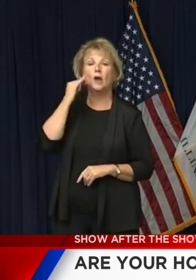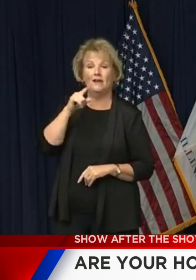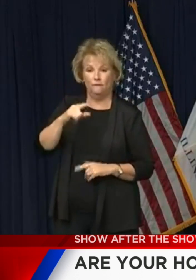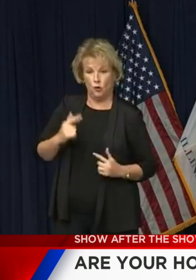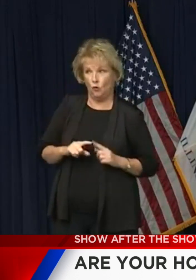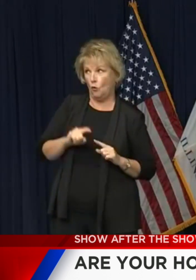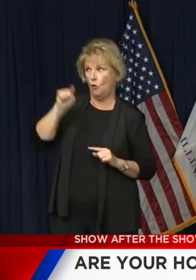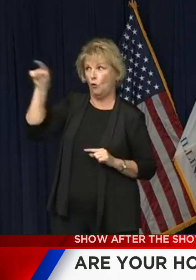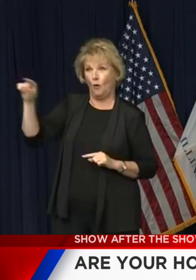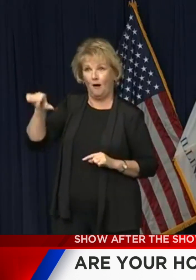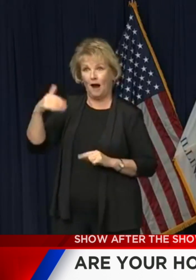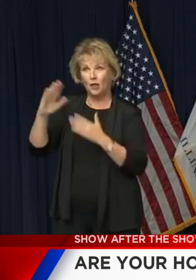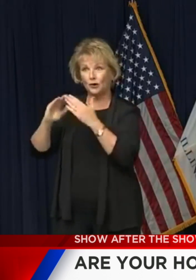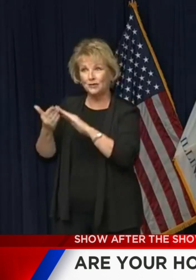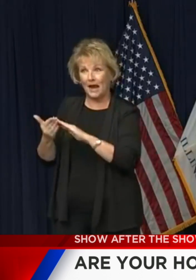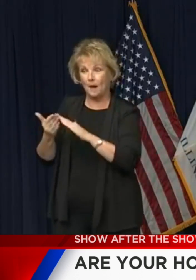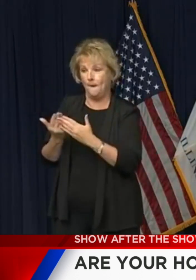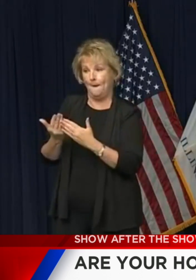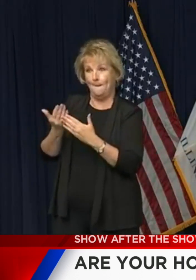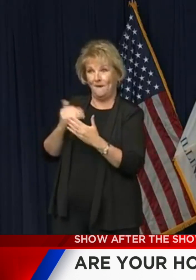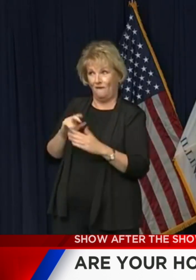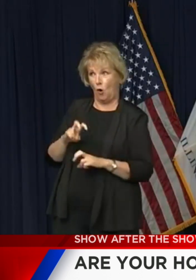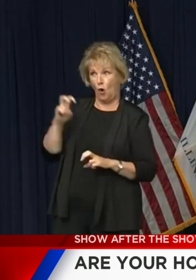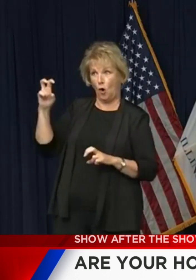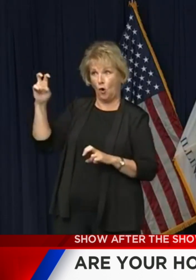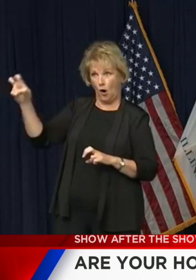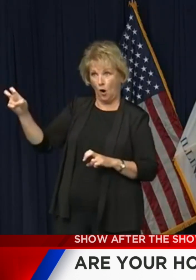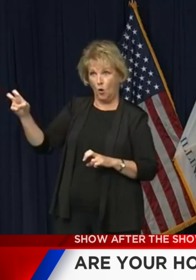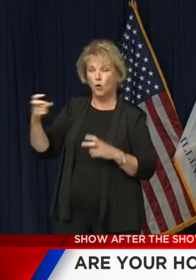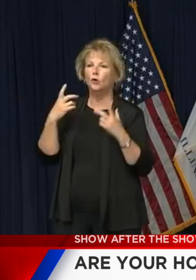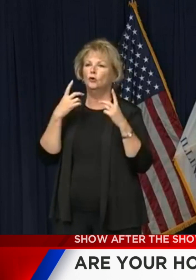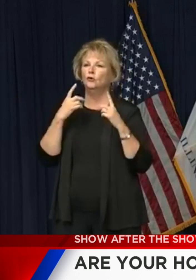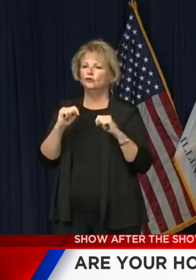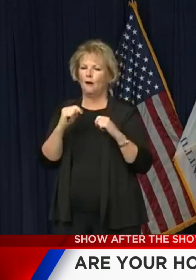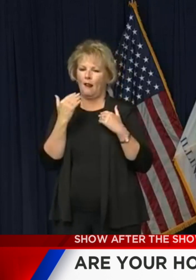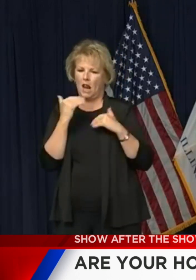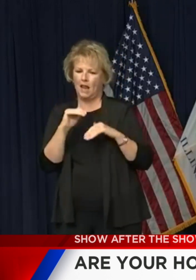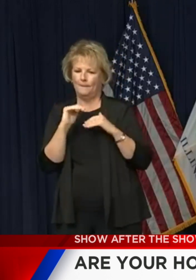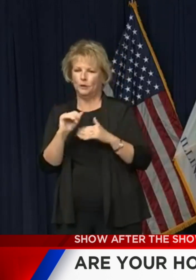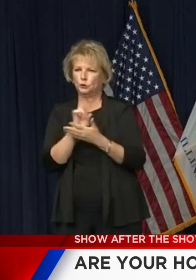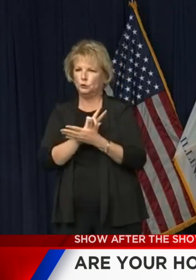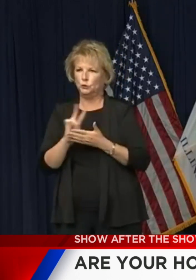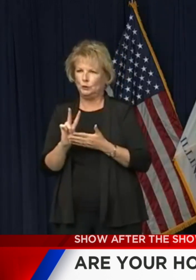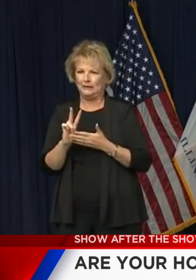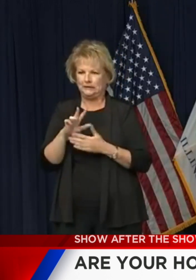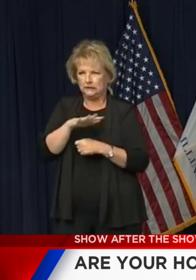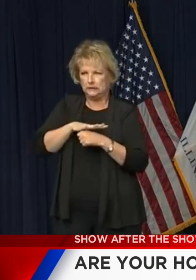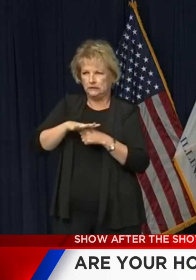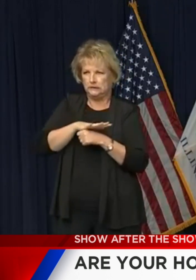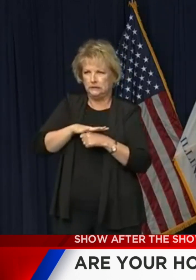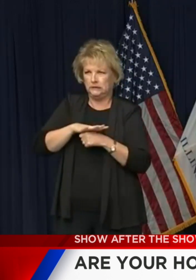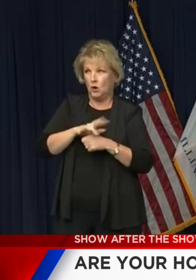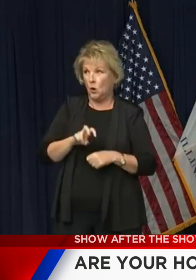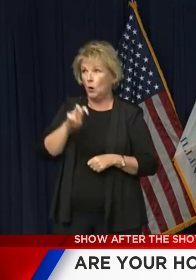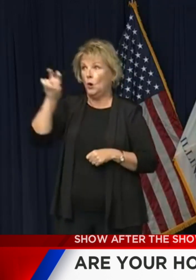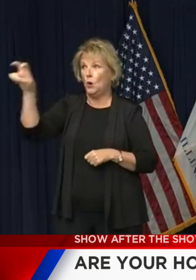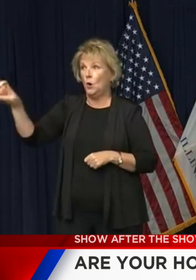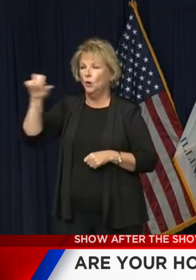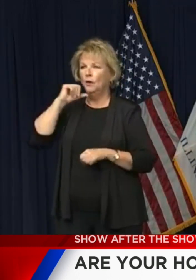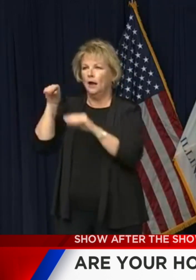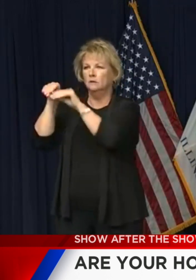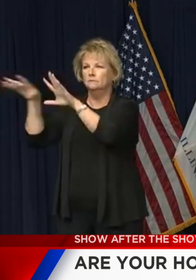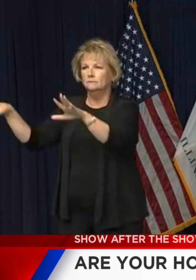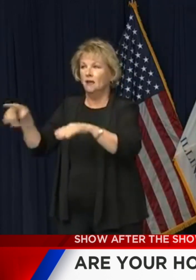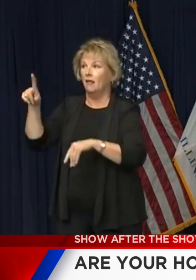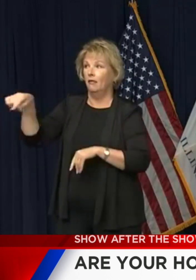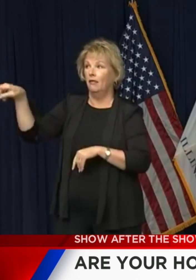out of town, try to see if you can limit your exposures in the preceding 2 weeks. The fewer exposures people